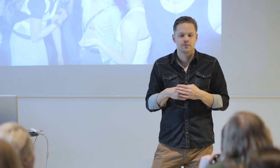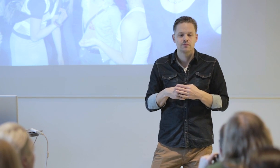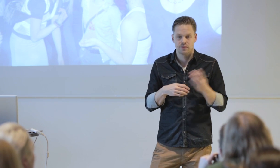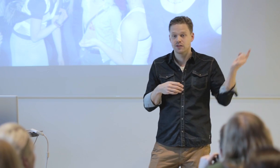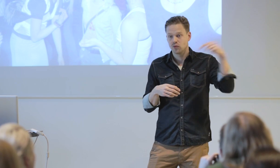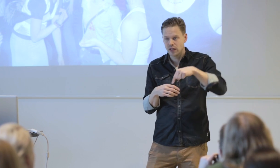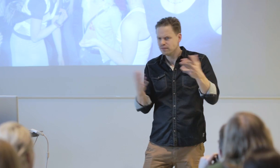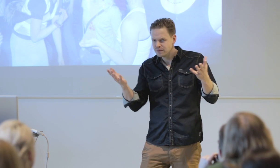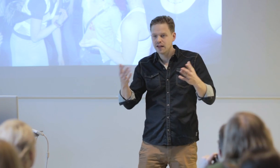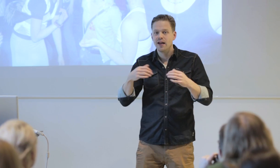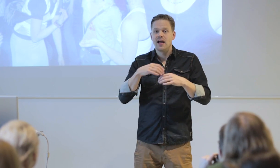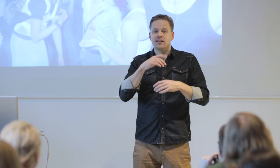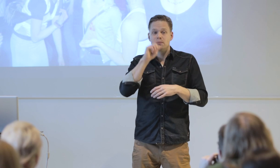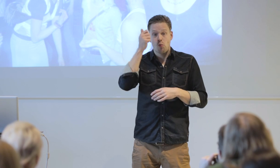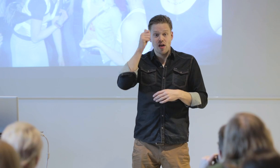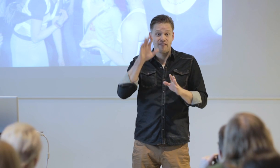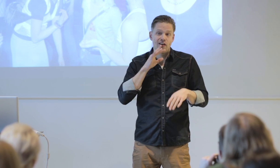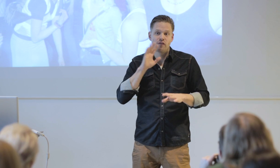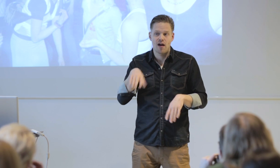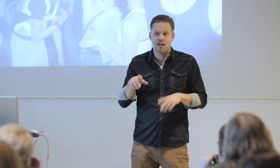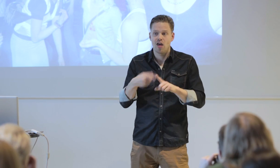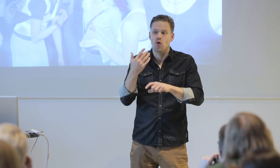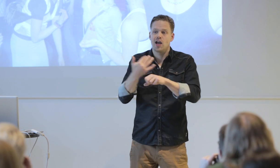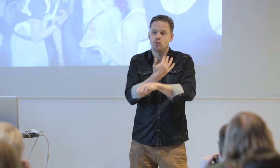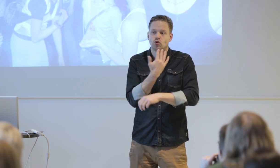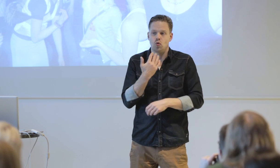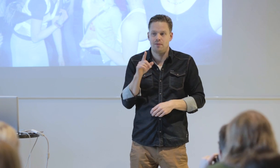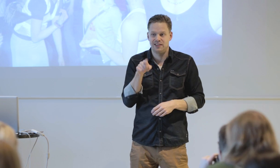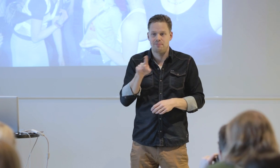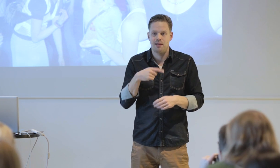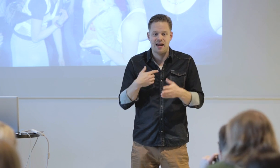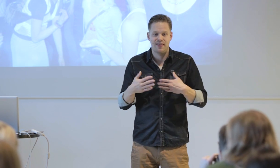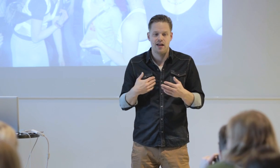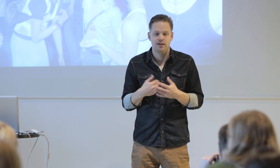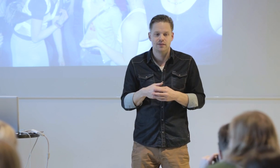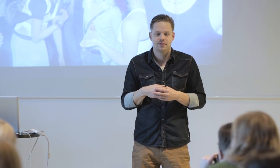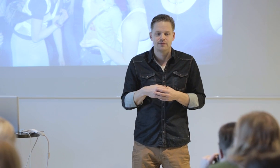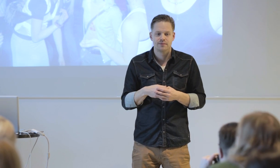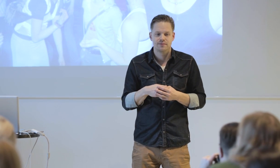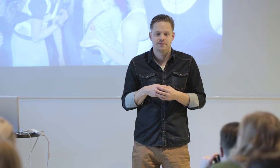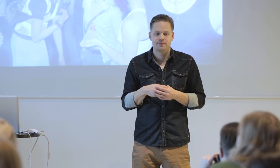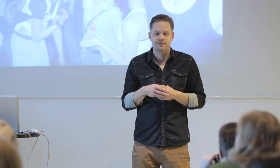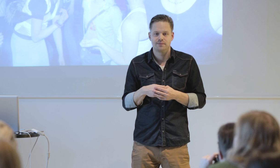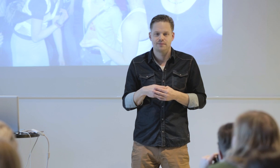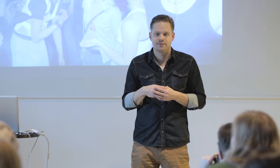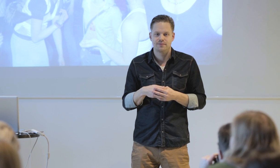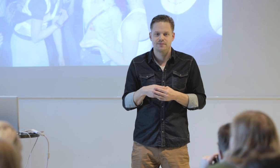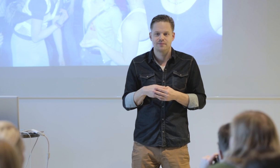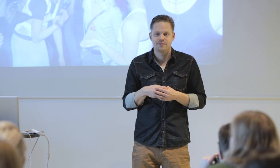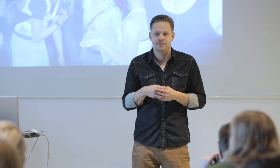the medics came there, and all the bouncers came there and saying that they were asking them what was wrong with it. And the guys were